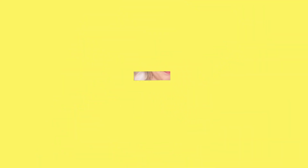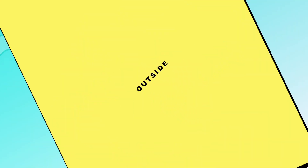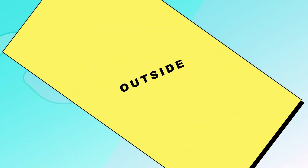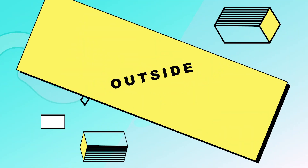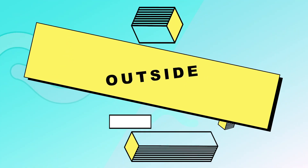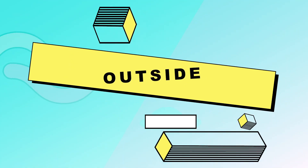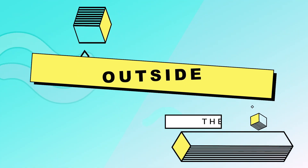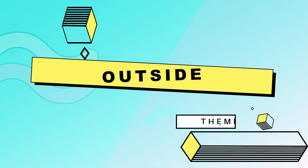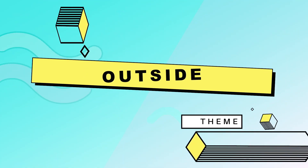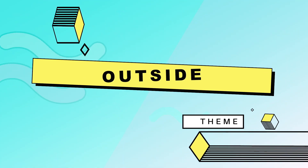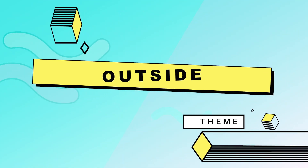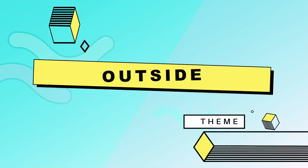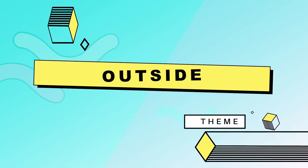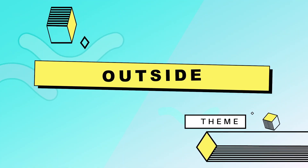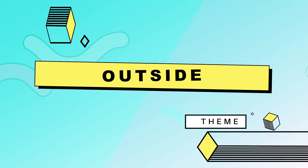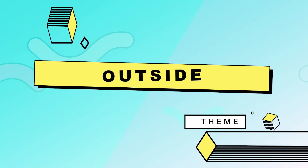Okay.